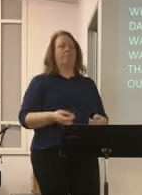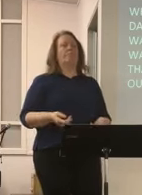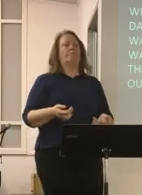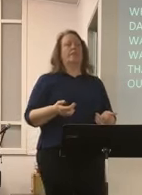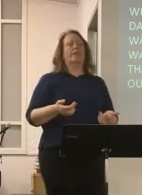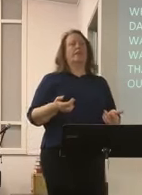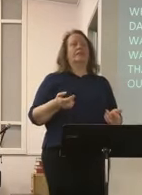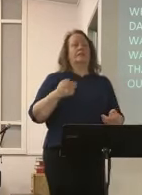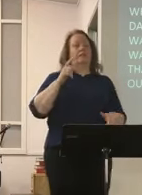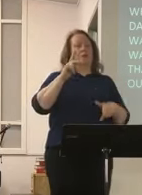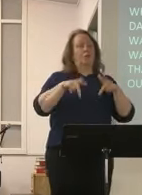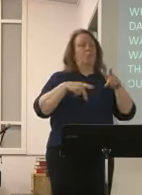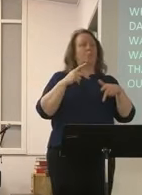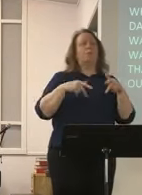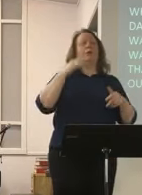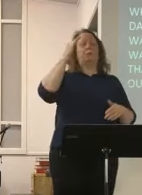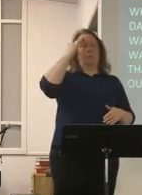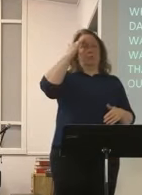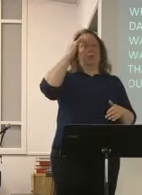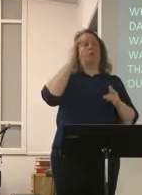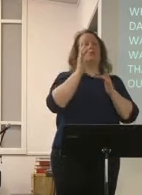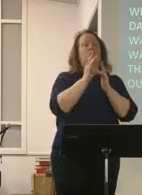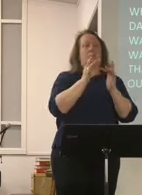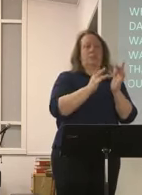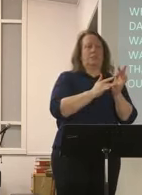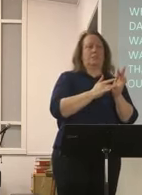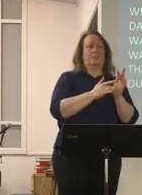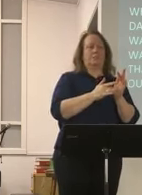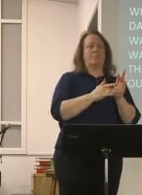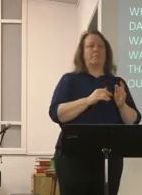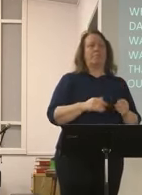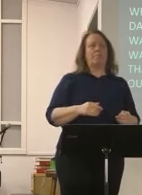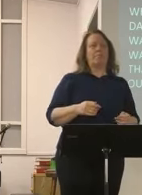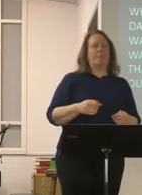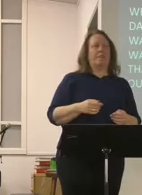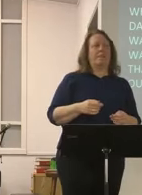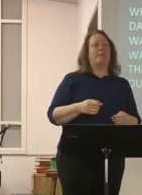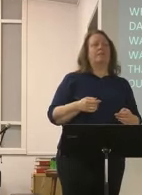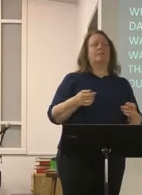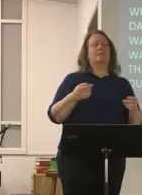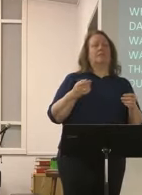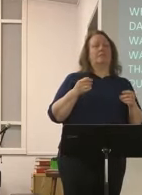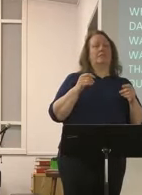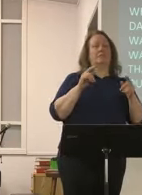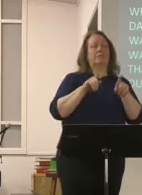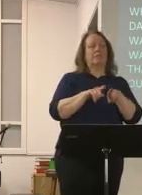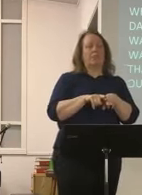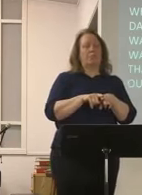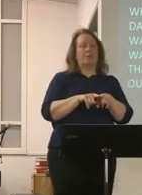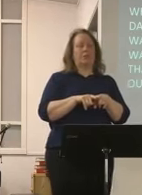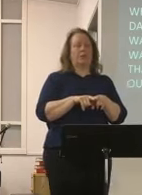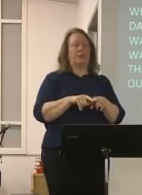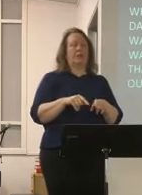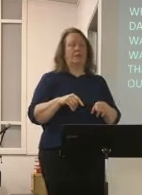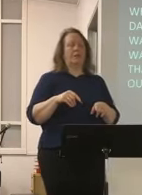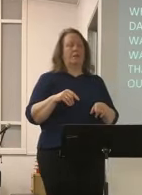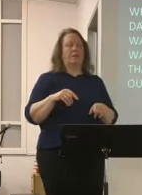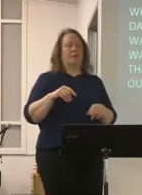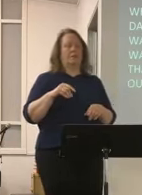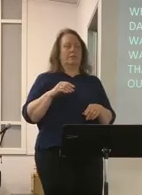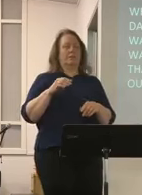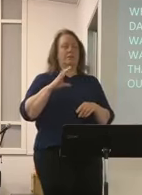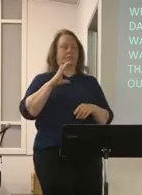of a sudden, people know of Jesus. And this is happening on the main trade route right here